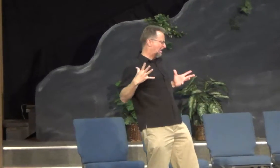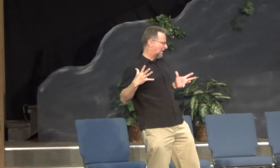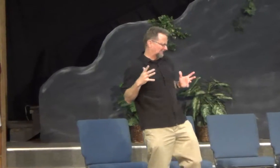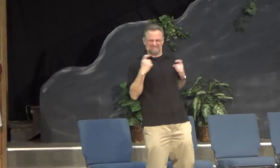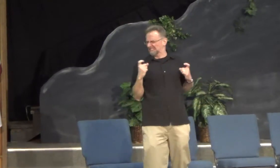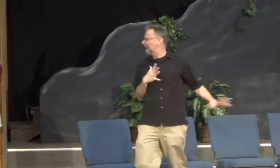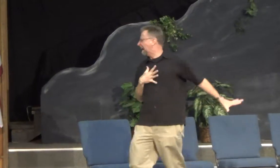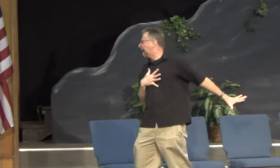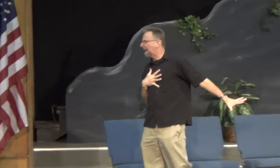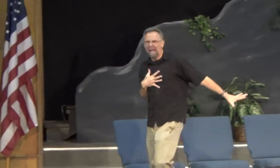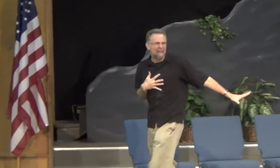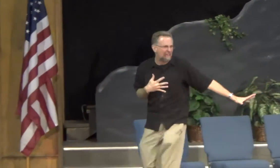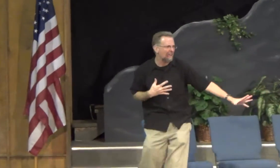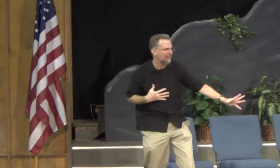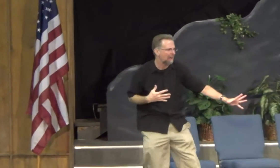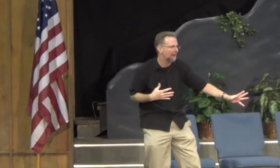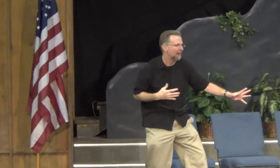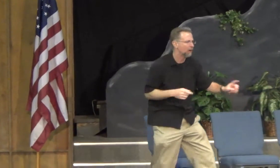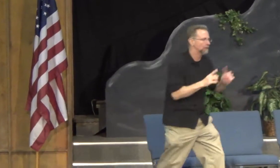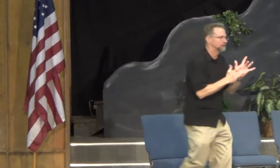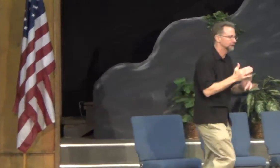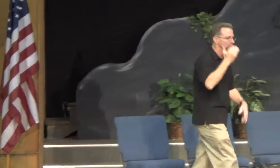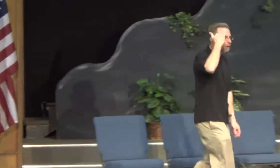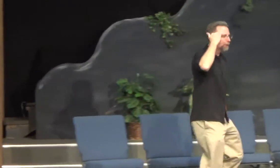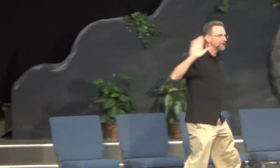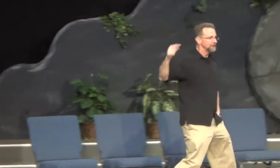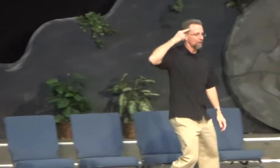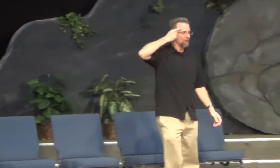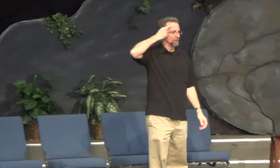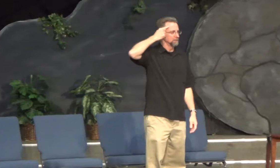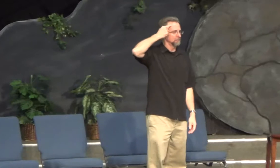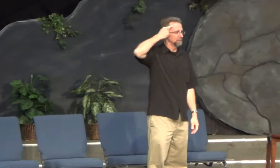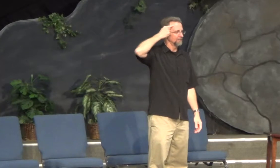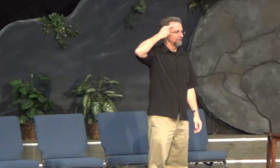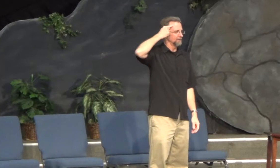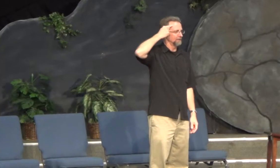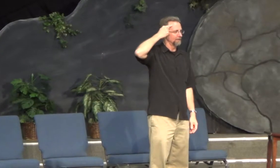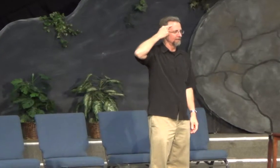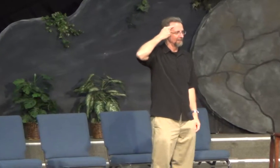woman? What is she doing? Oh, it's horrible. But Jesus knew their thoughts.